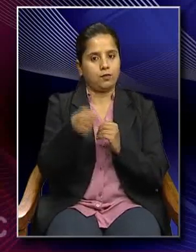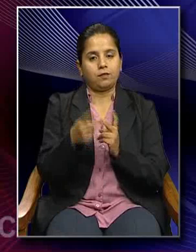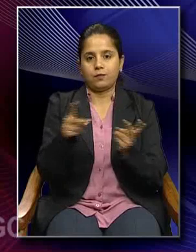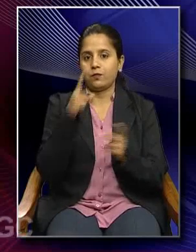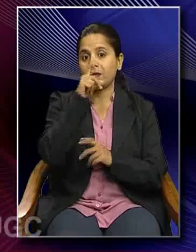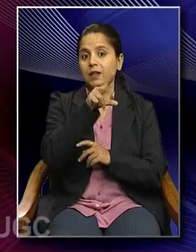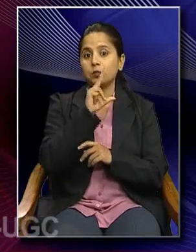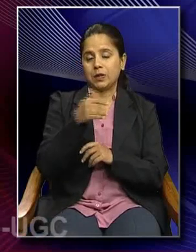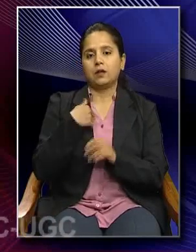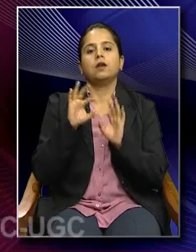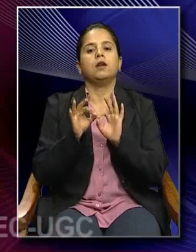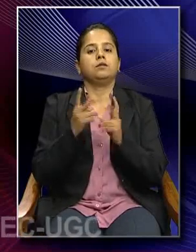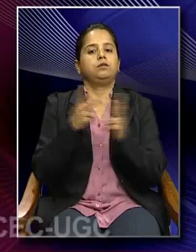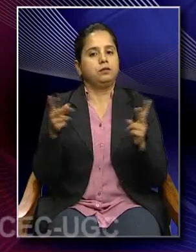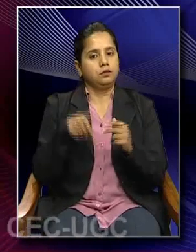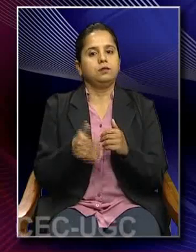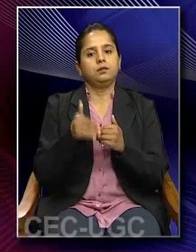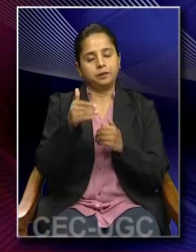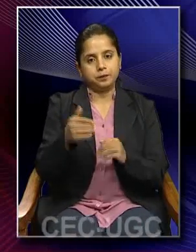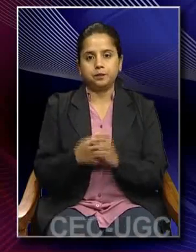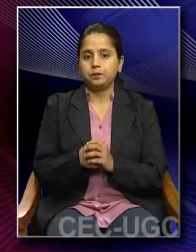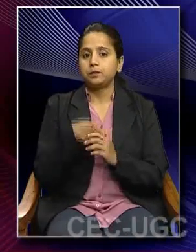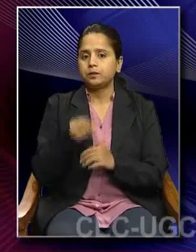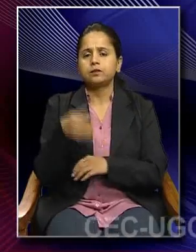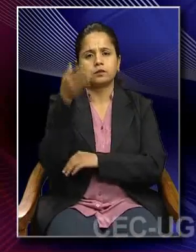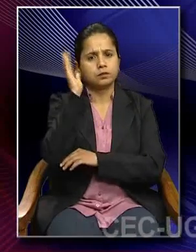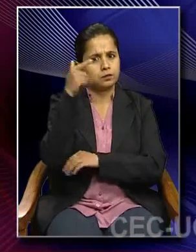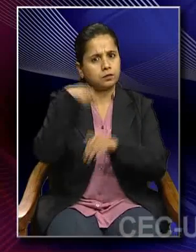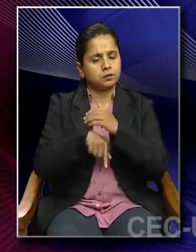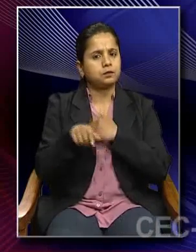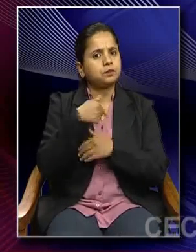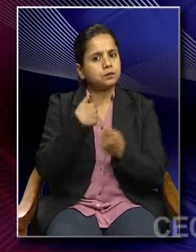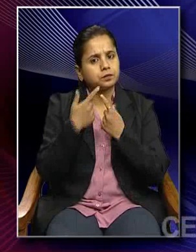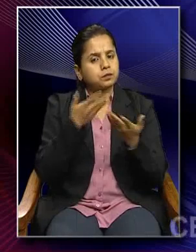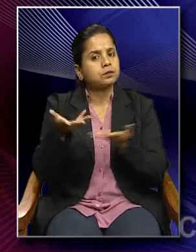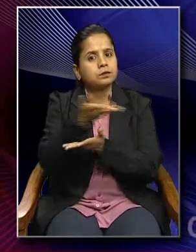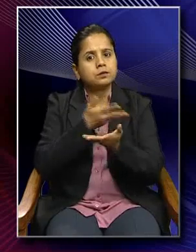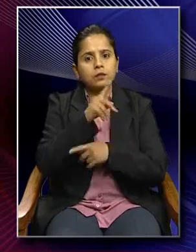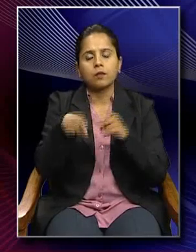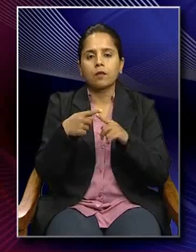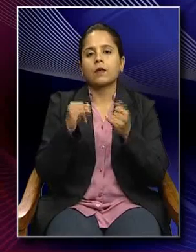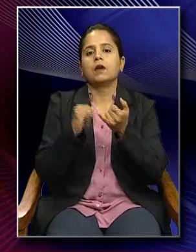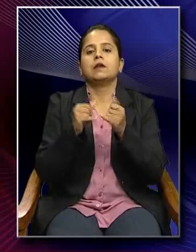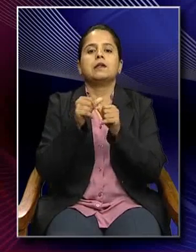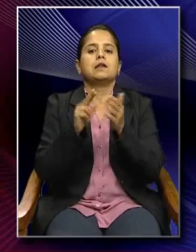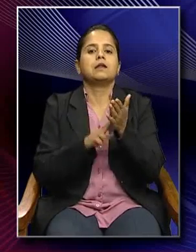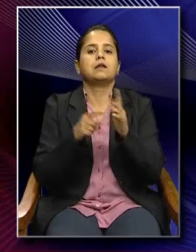sign language. In this series today, we are discussing Sankhya